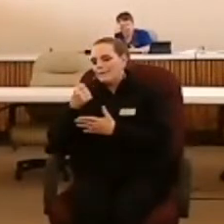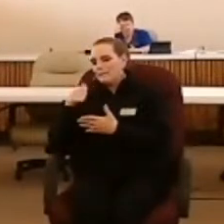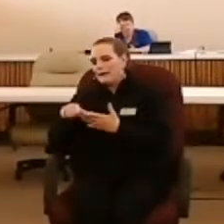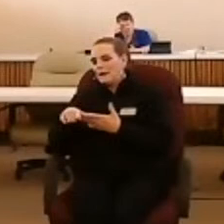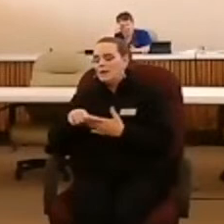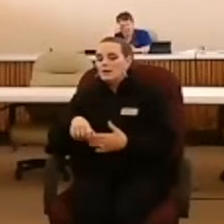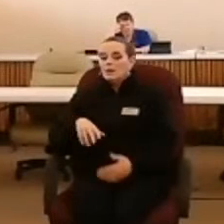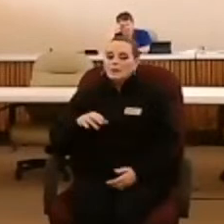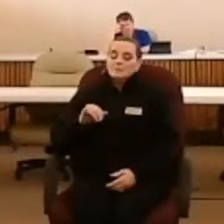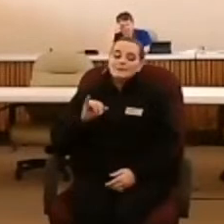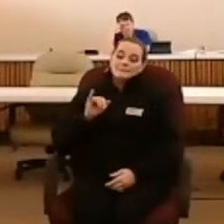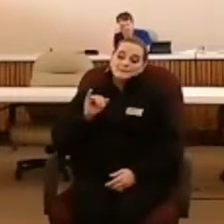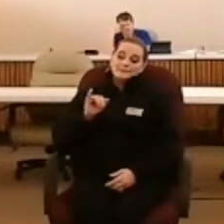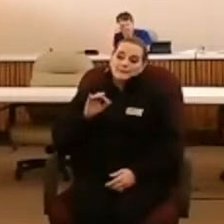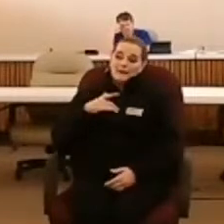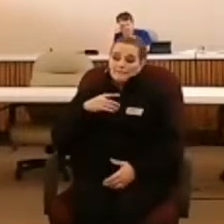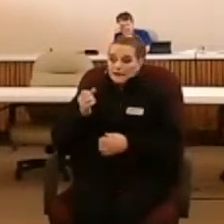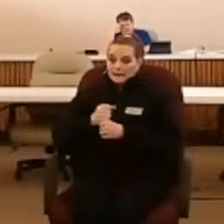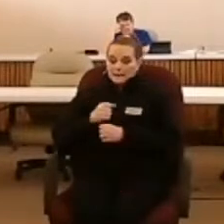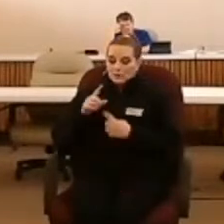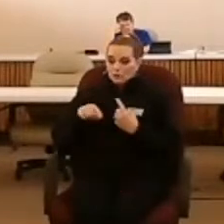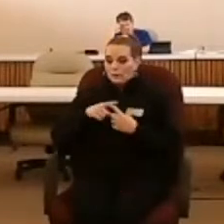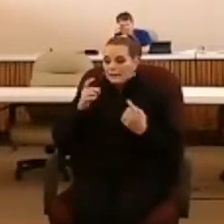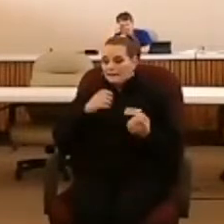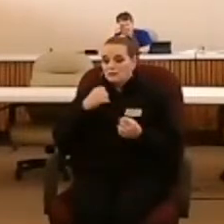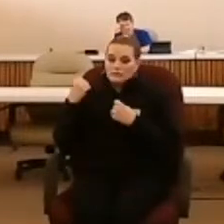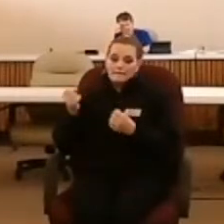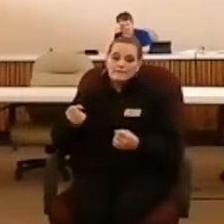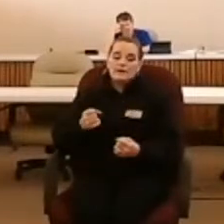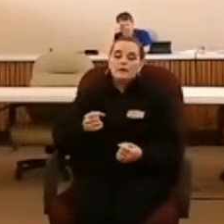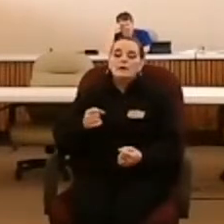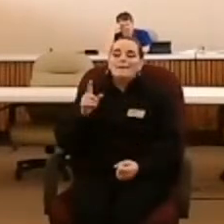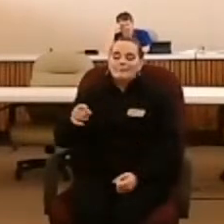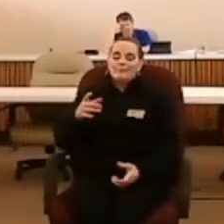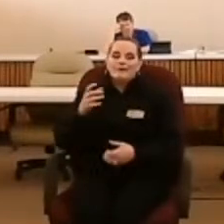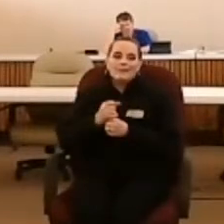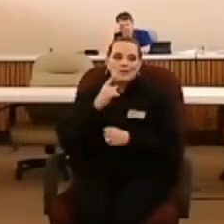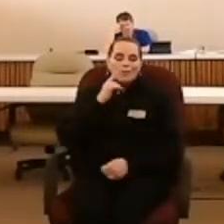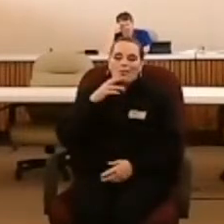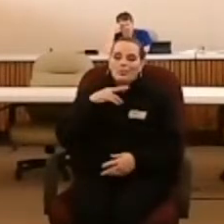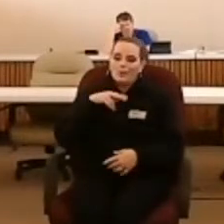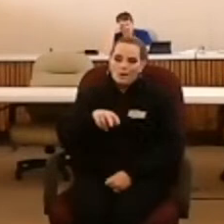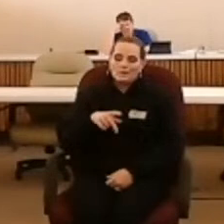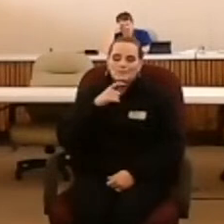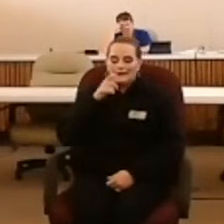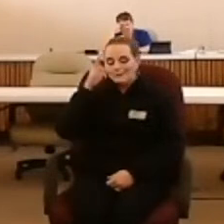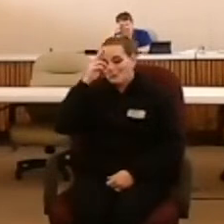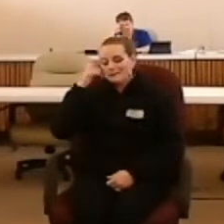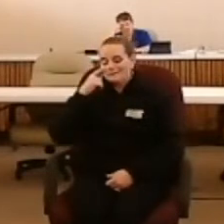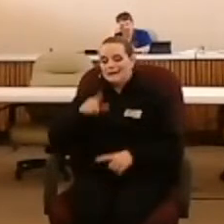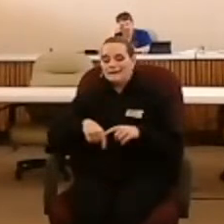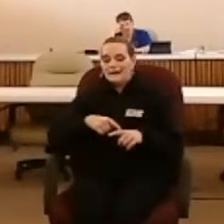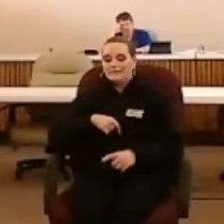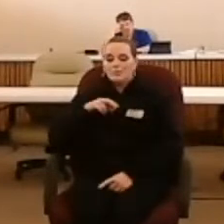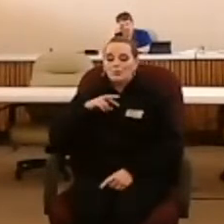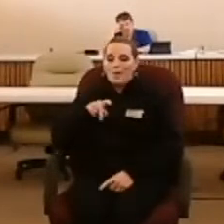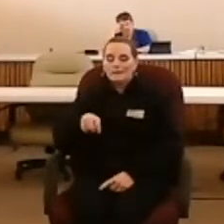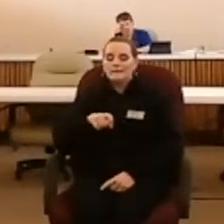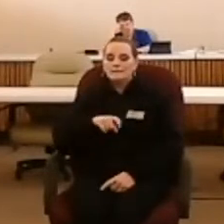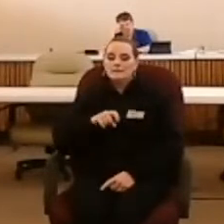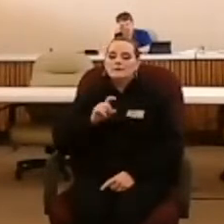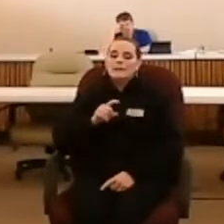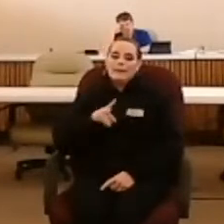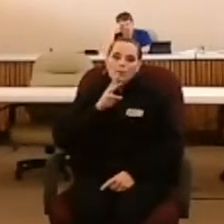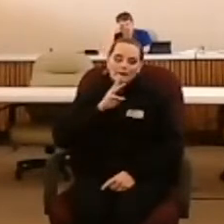But if they're not, if I get it when I'm driving, they get it if they're walking. And that's why we can't have them walking in the wintertime down the driveway over the snow